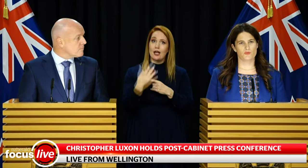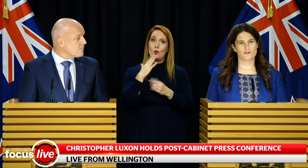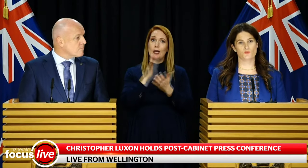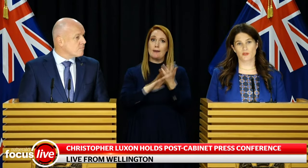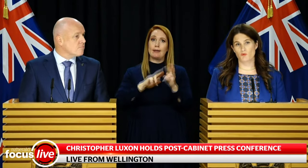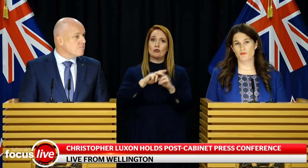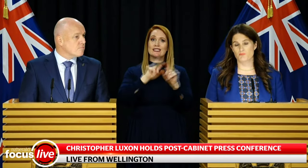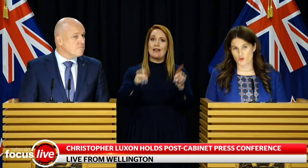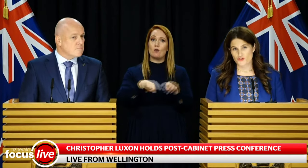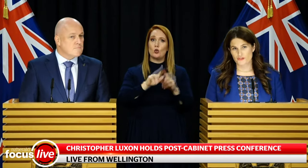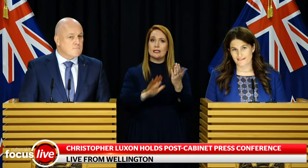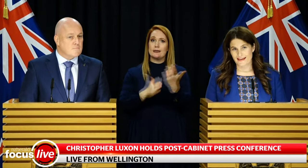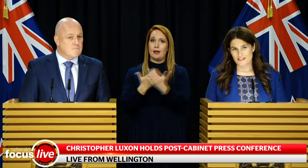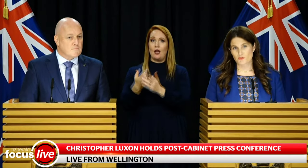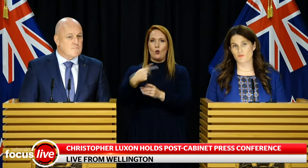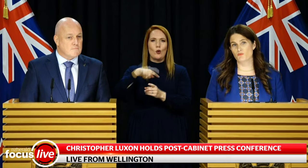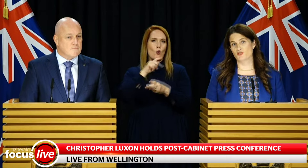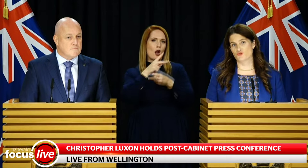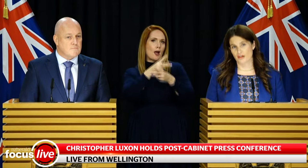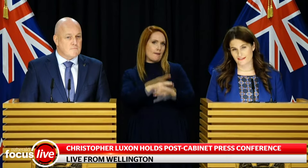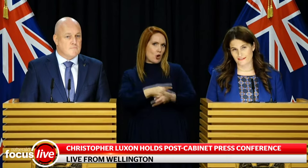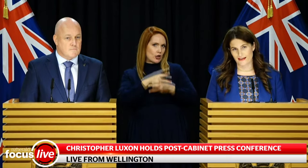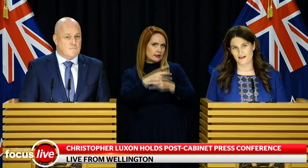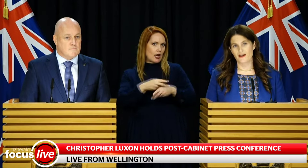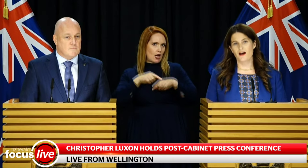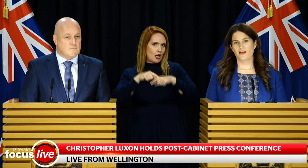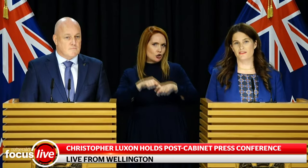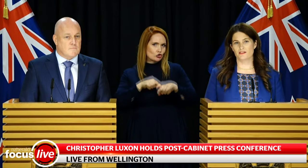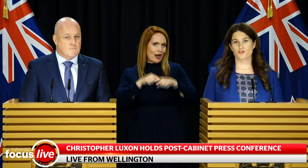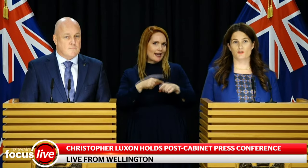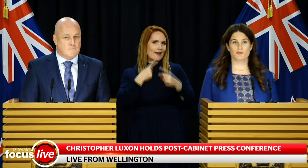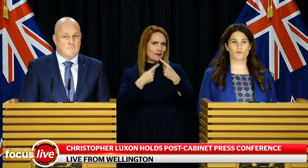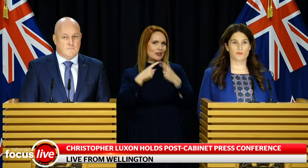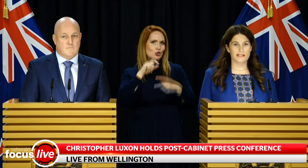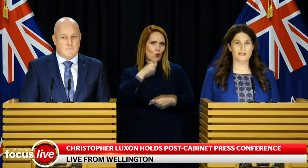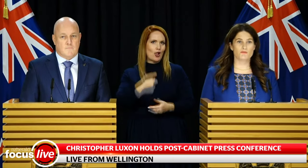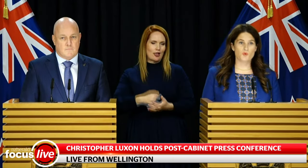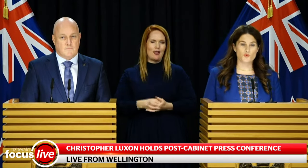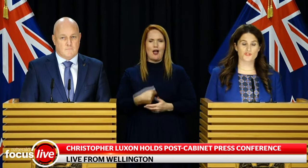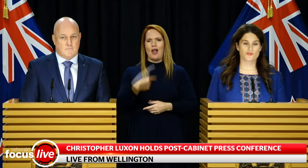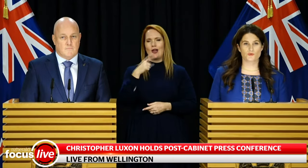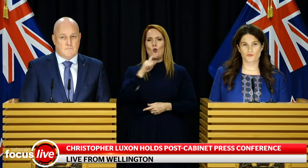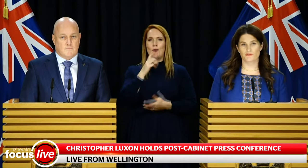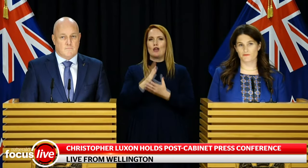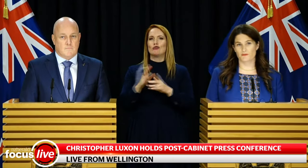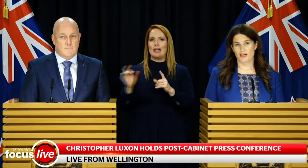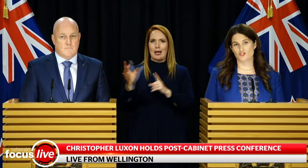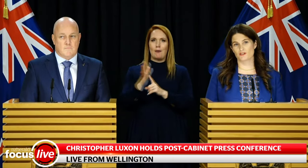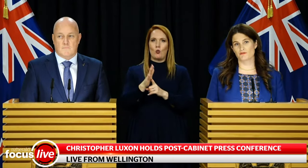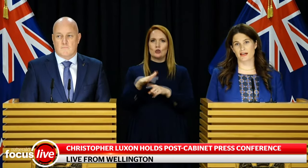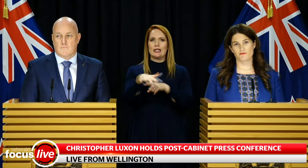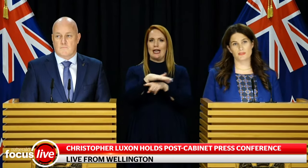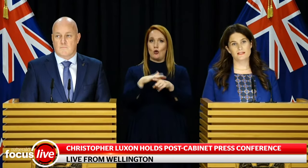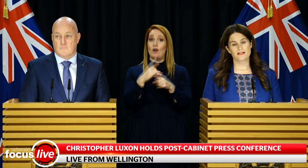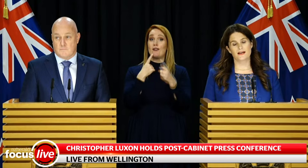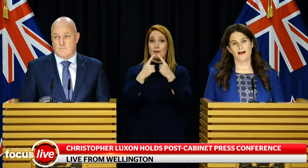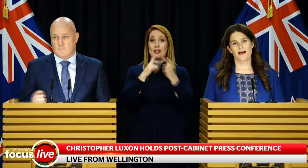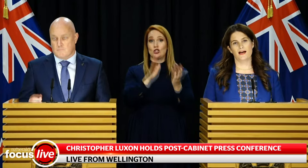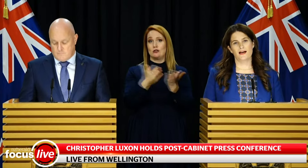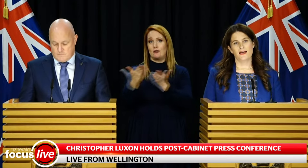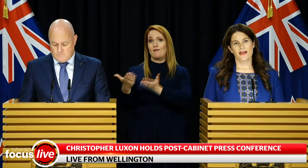their invoices. We will be monitoring that. We will be tracking that. I think it's going to be a really important source of information for